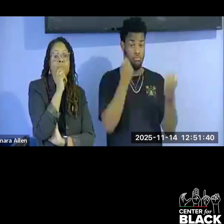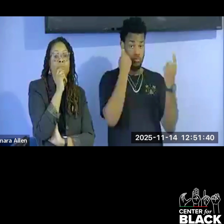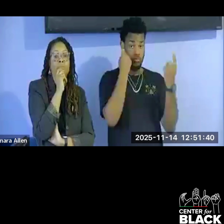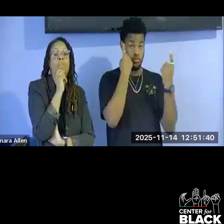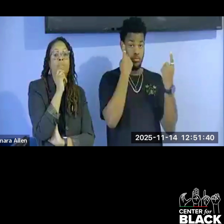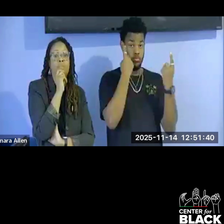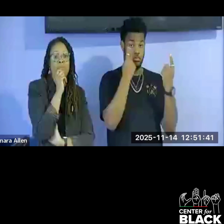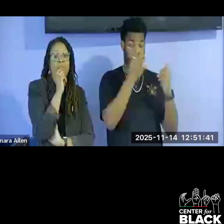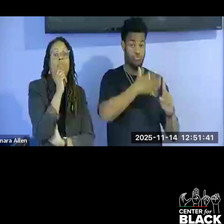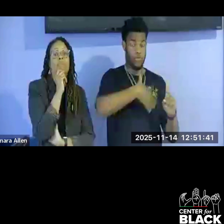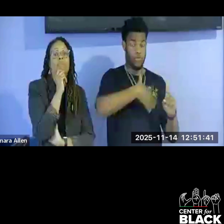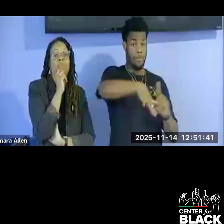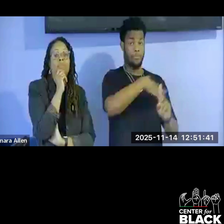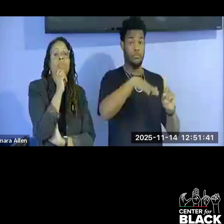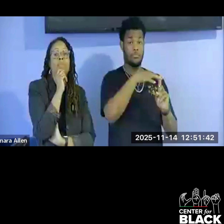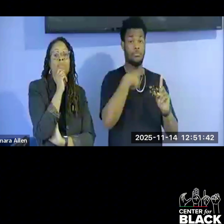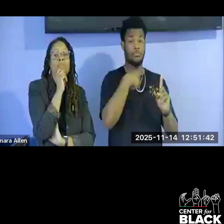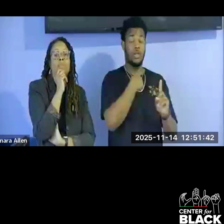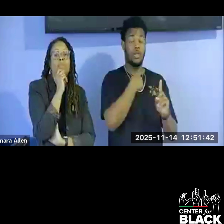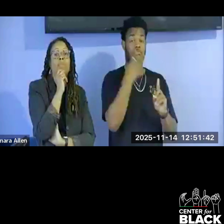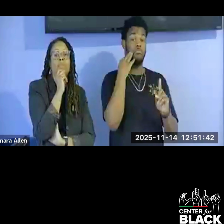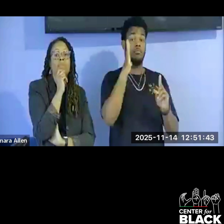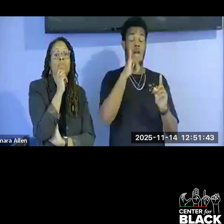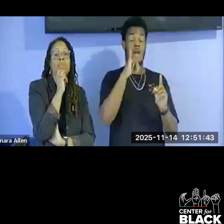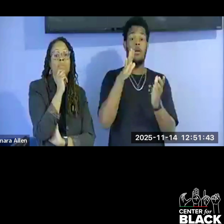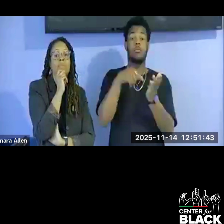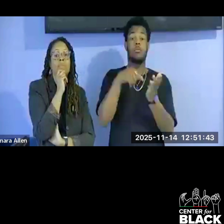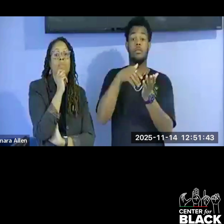from sharing their experiences going to church.